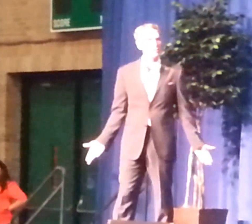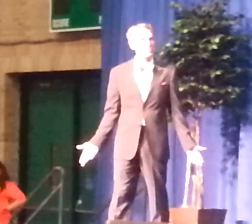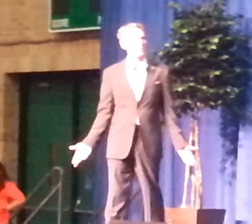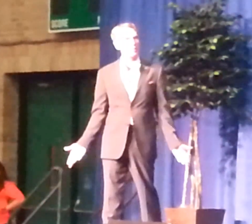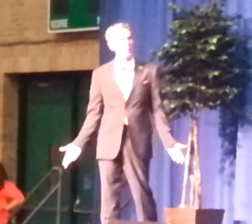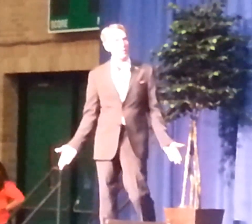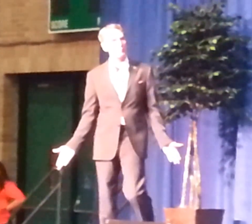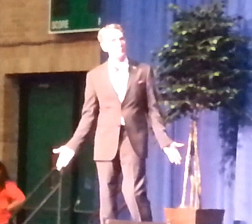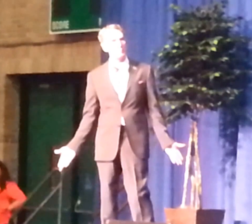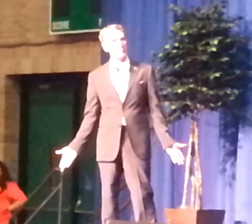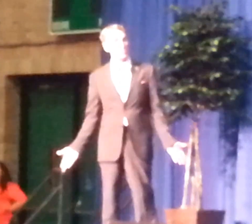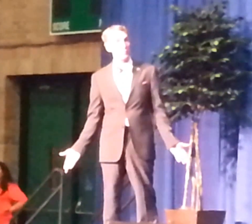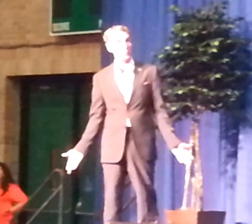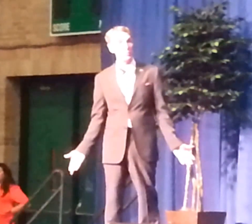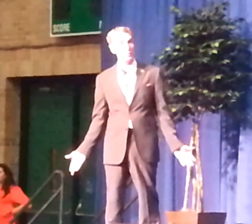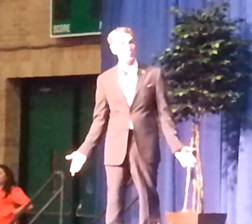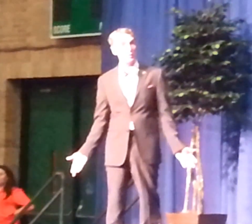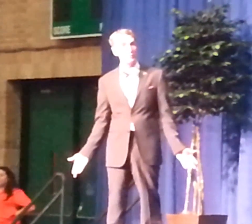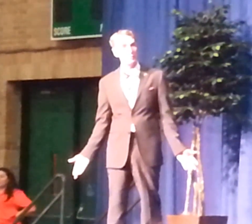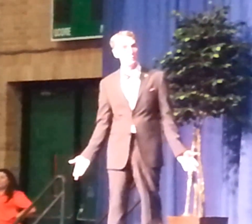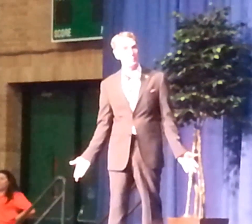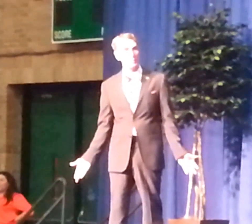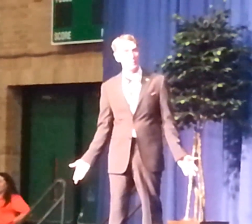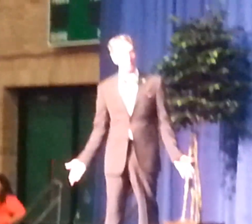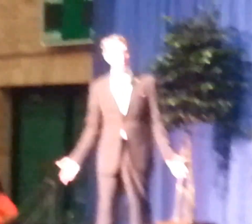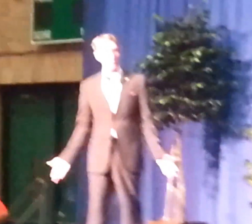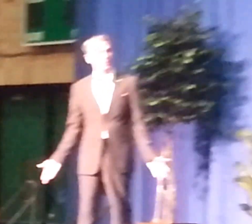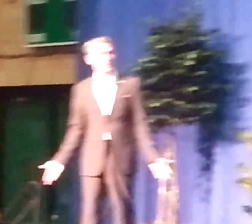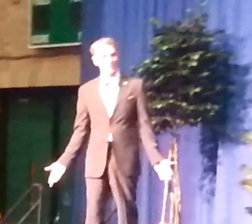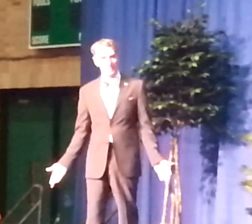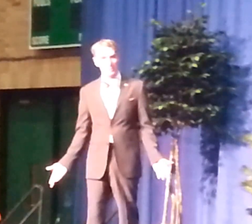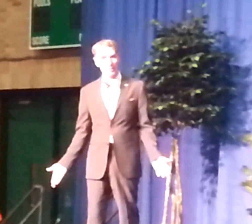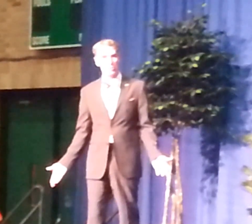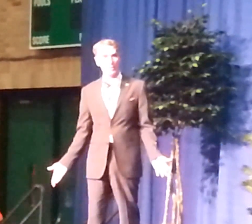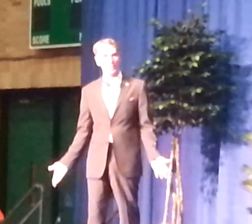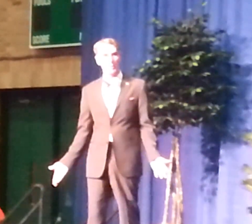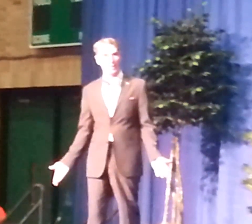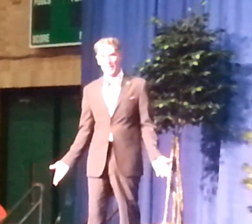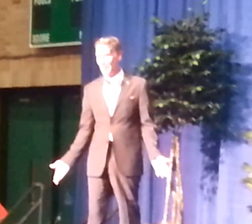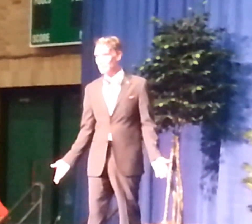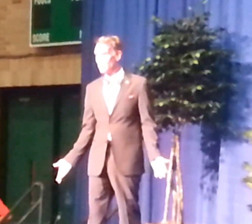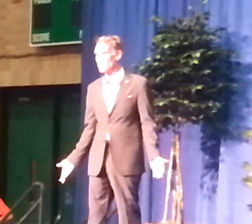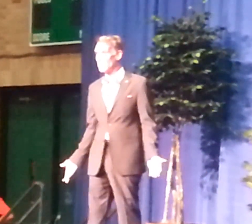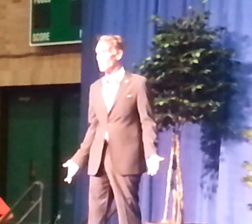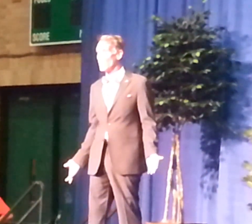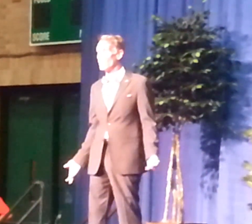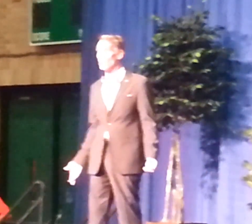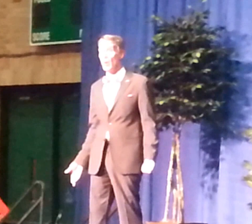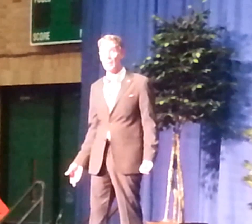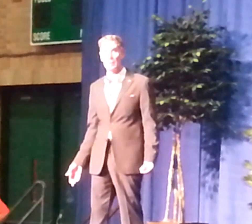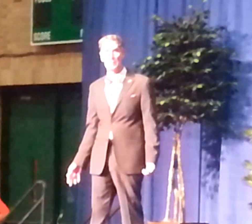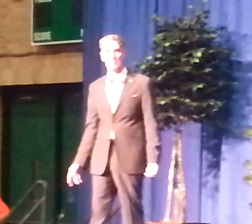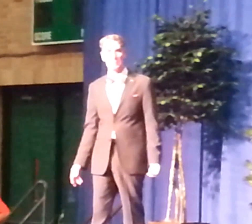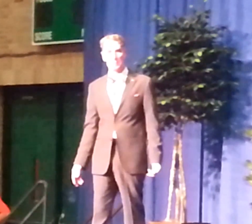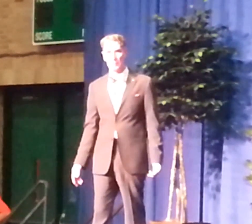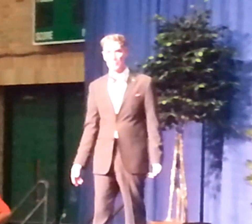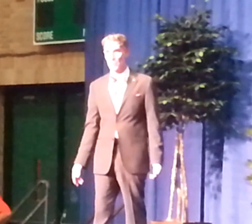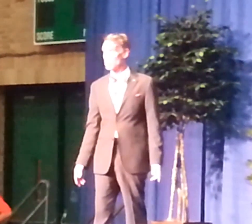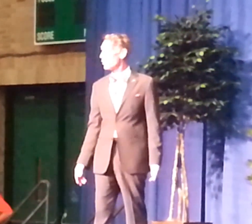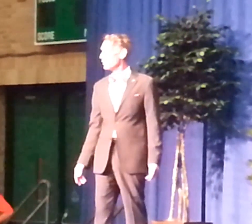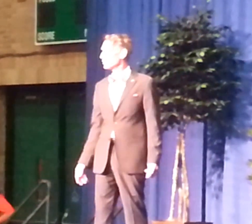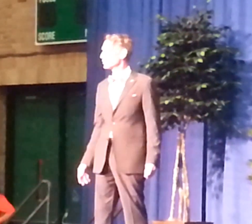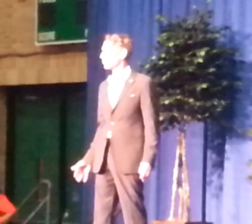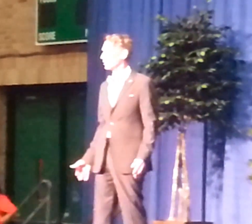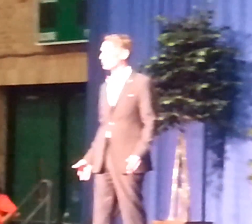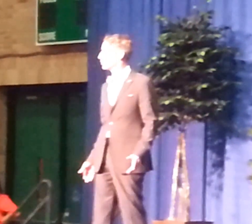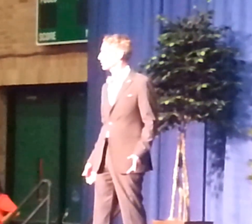get is there food involved? That's generally what I get. Can we go for a walk?